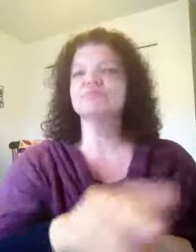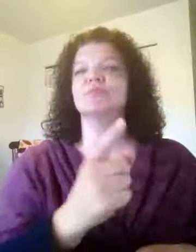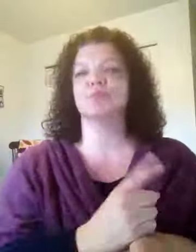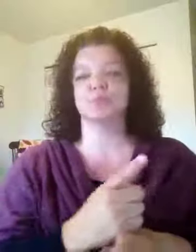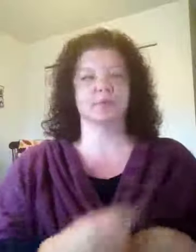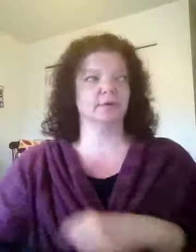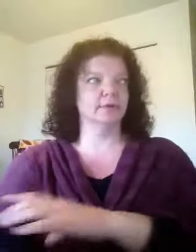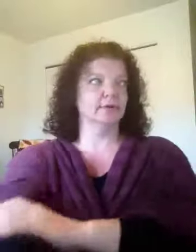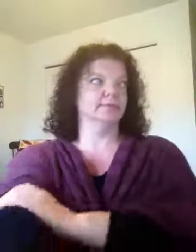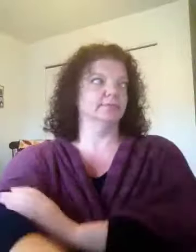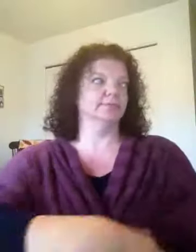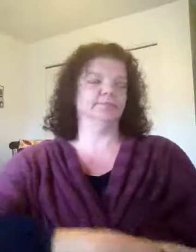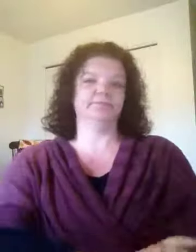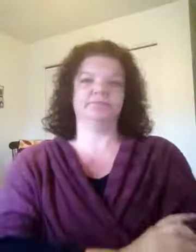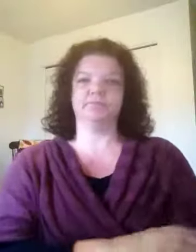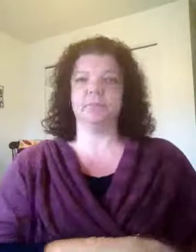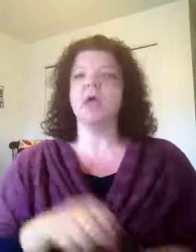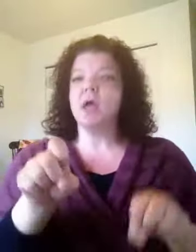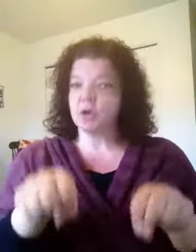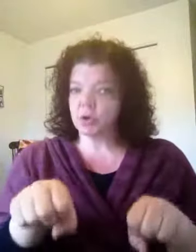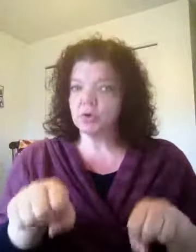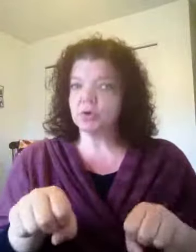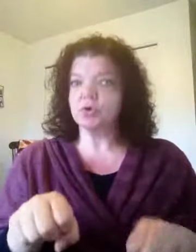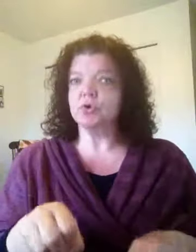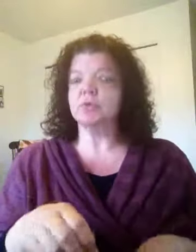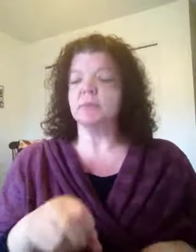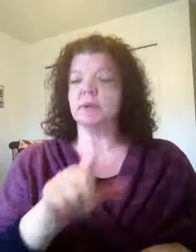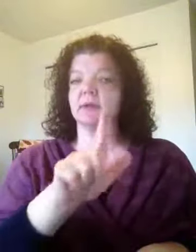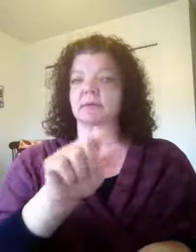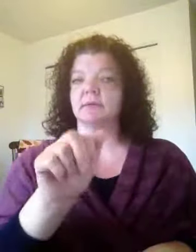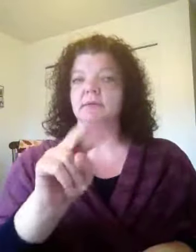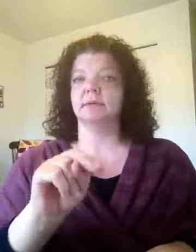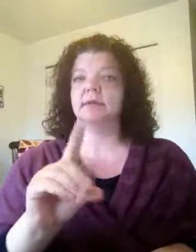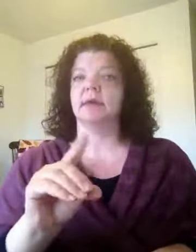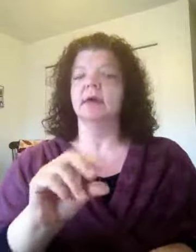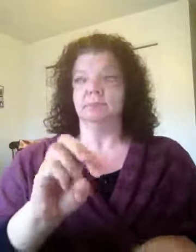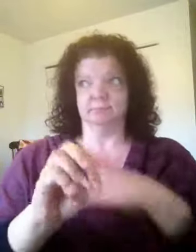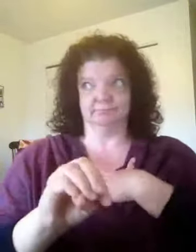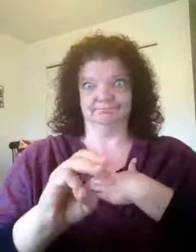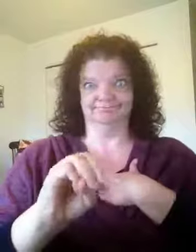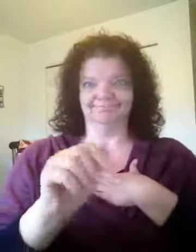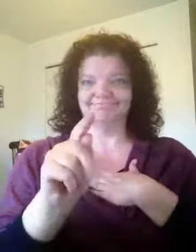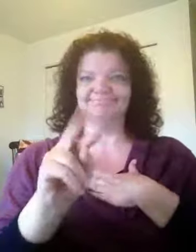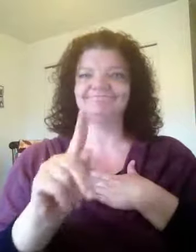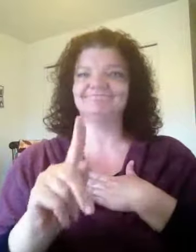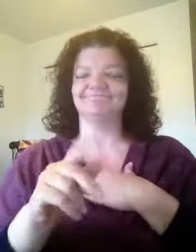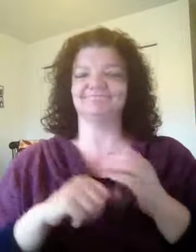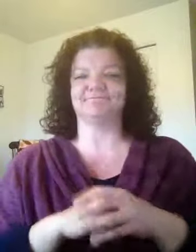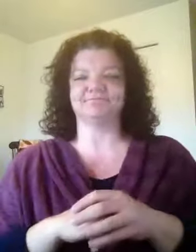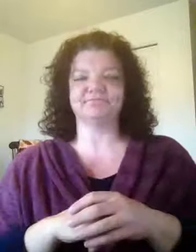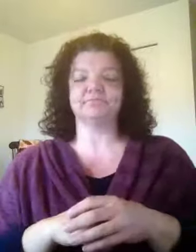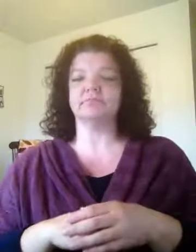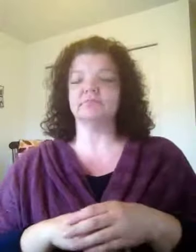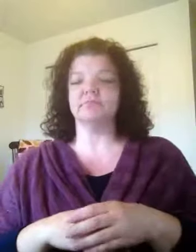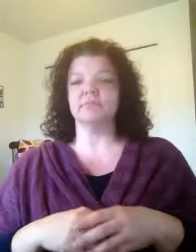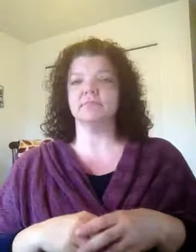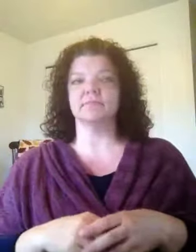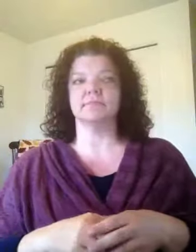All right, it could be a landmark. It was made by people. And it does represent things, and it does mean something. So what we're